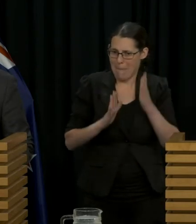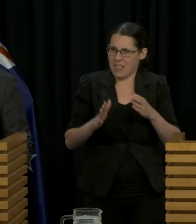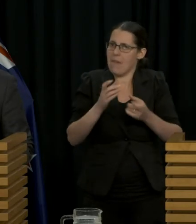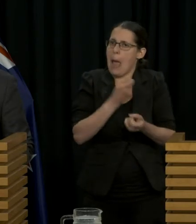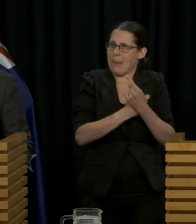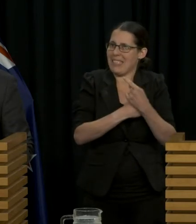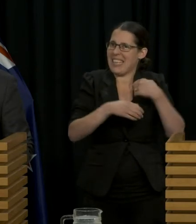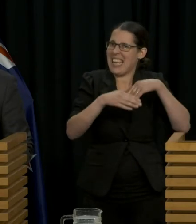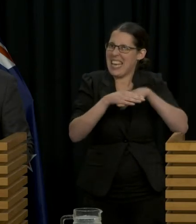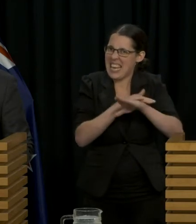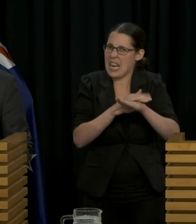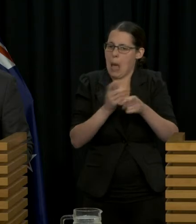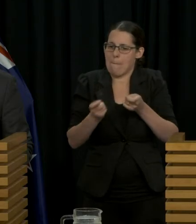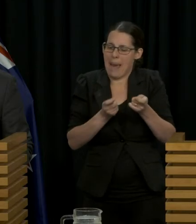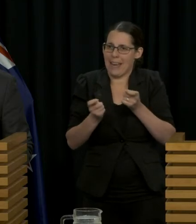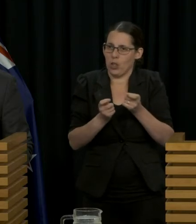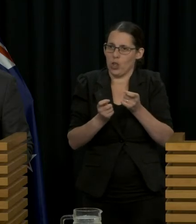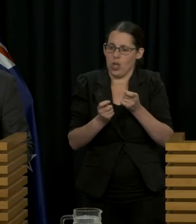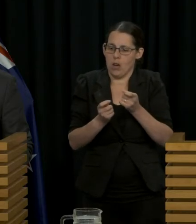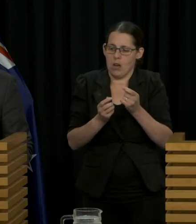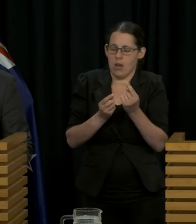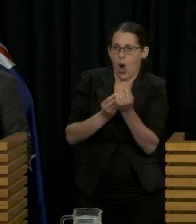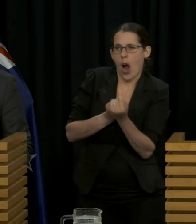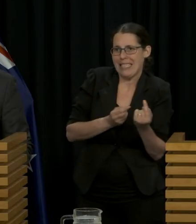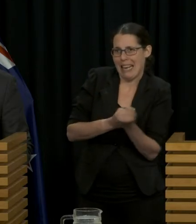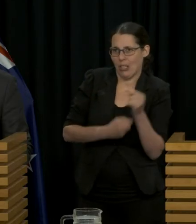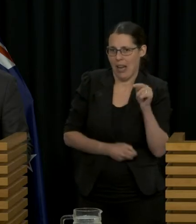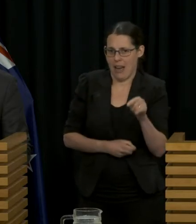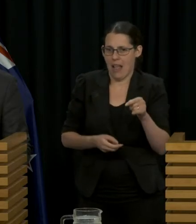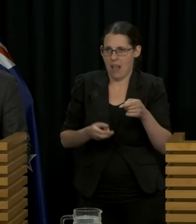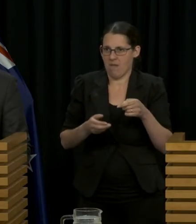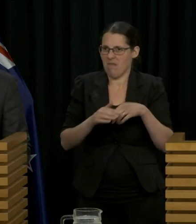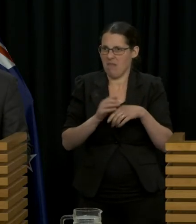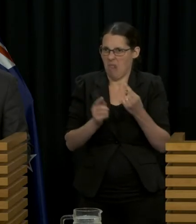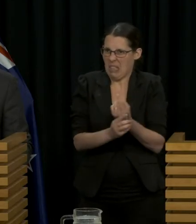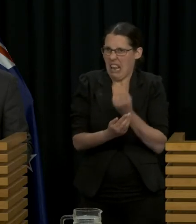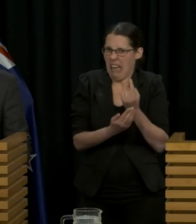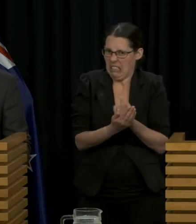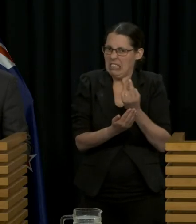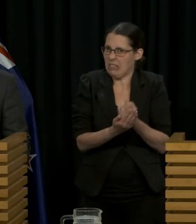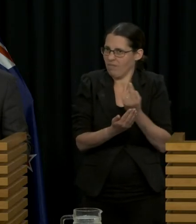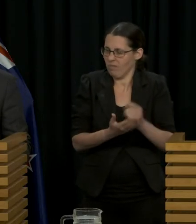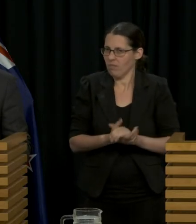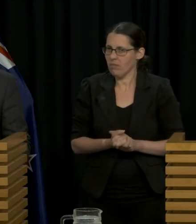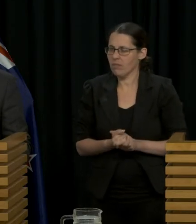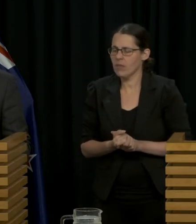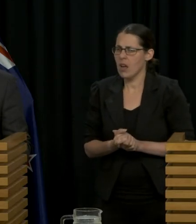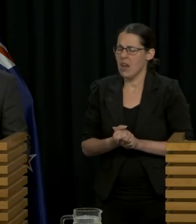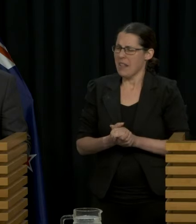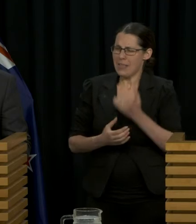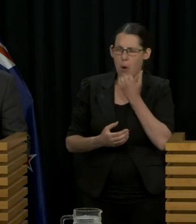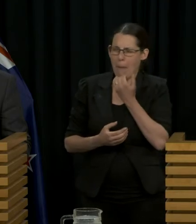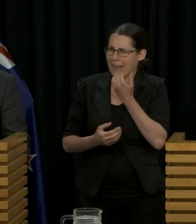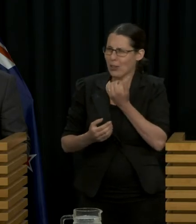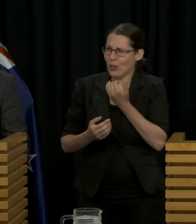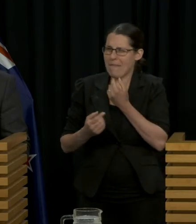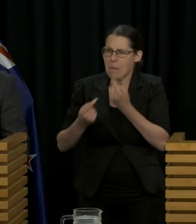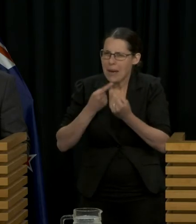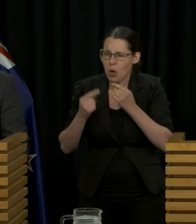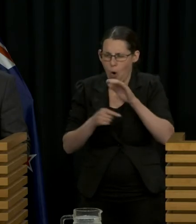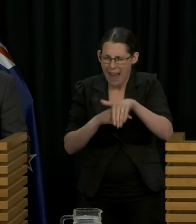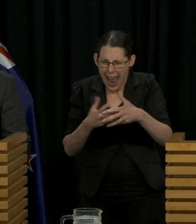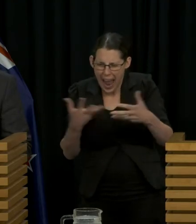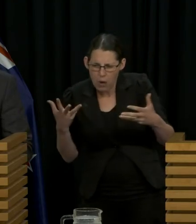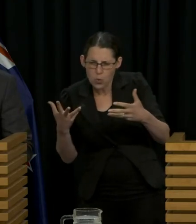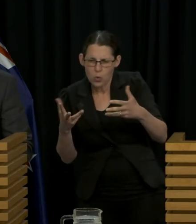smaller window of time. We don't seem to have much information about that, so I'm just curious about the process by which you get that information, and do you think it is taking